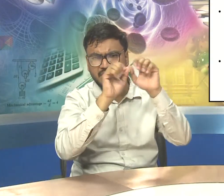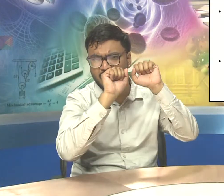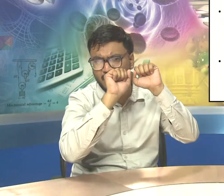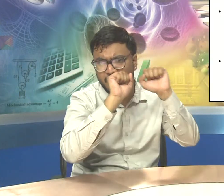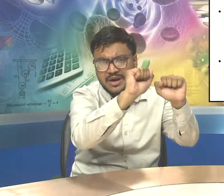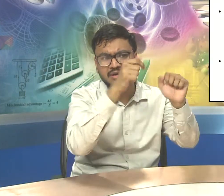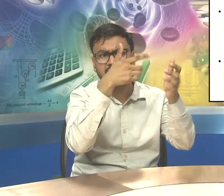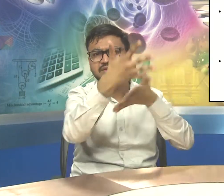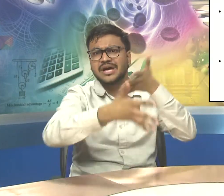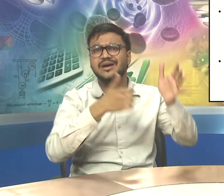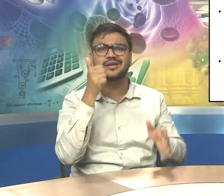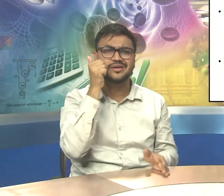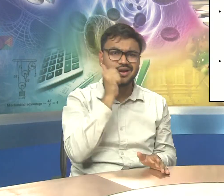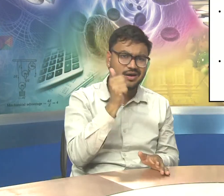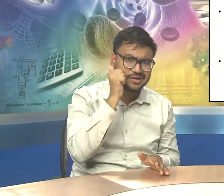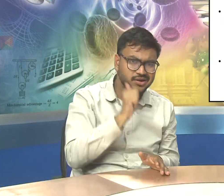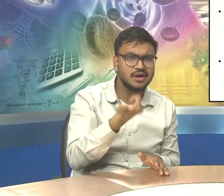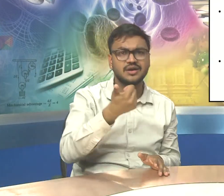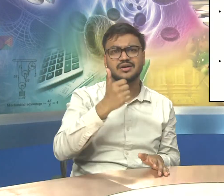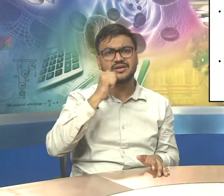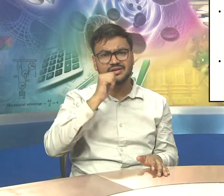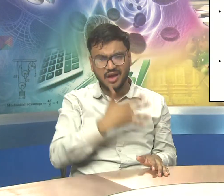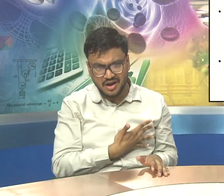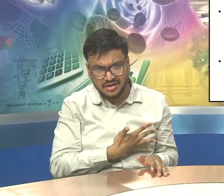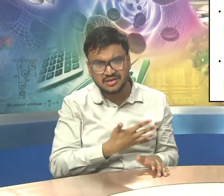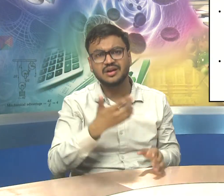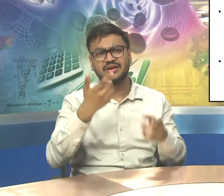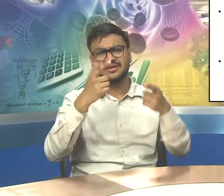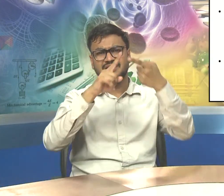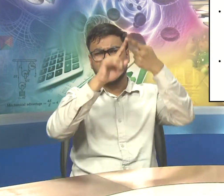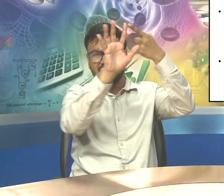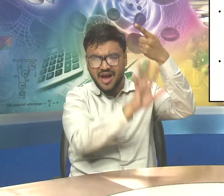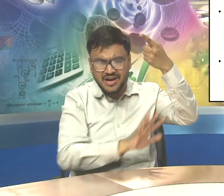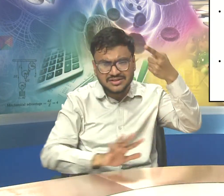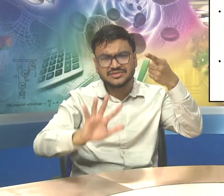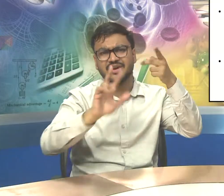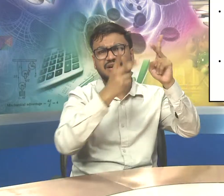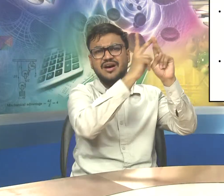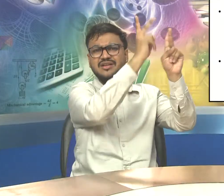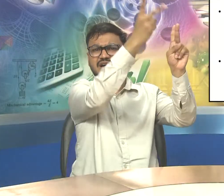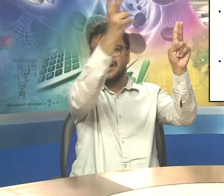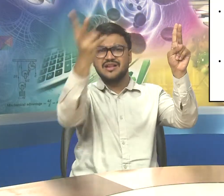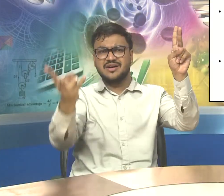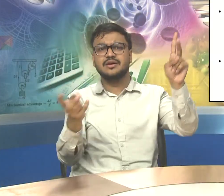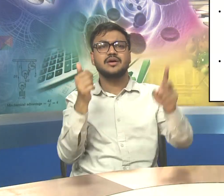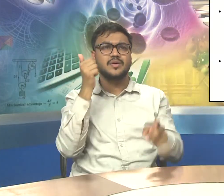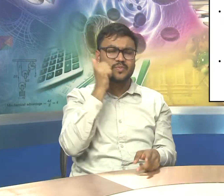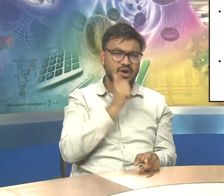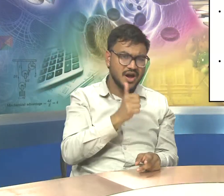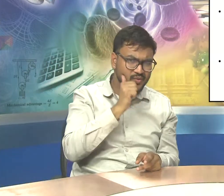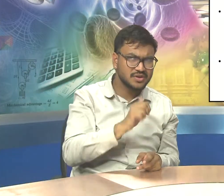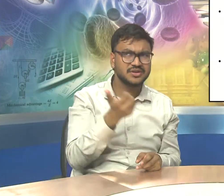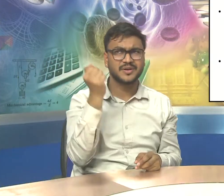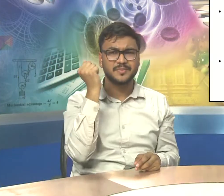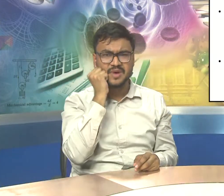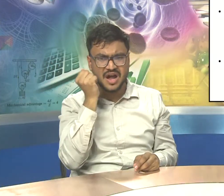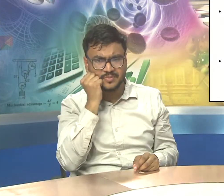between the sign and the meaning. So they can have their own sign for